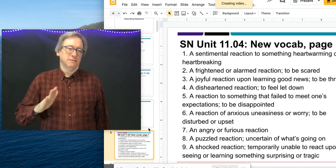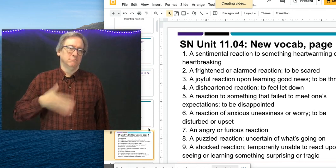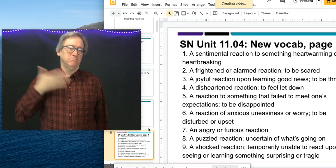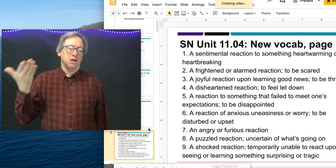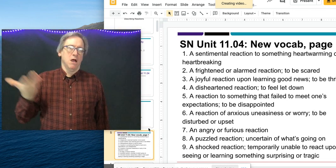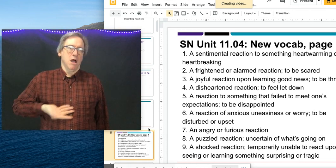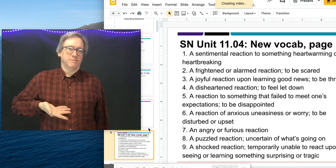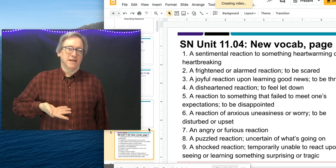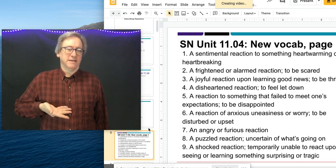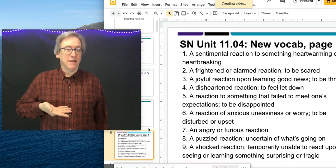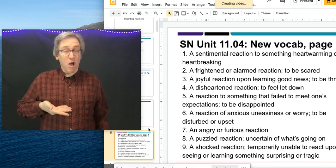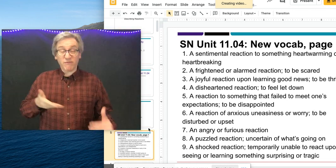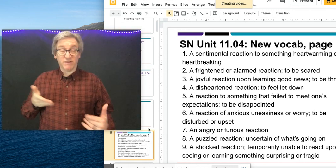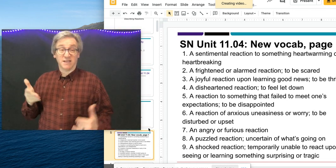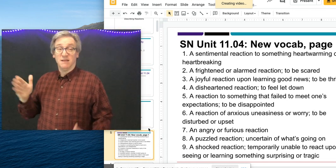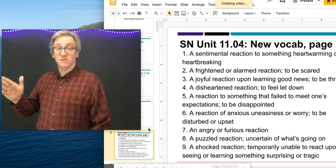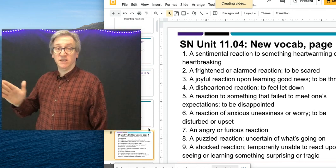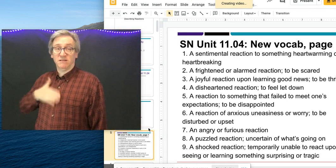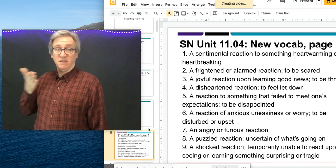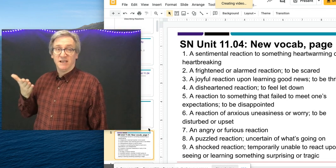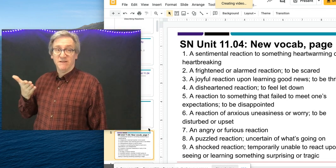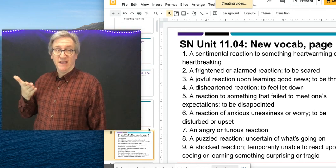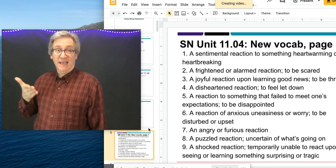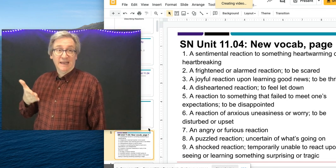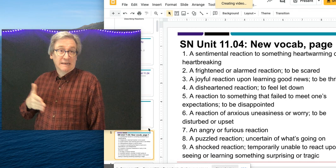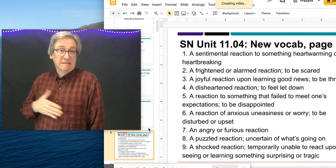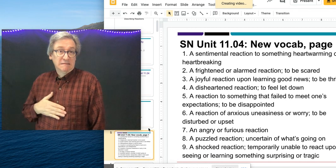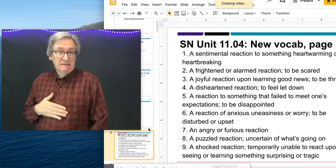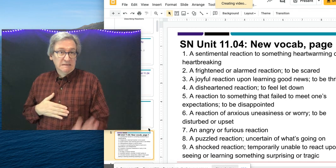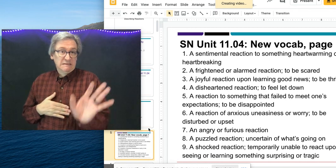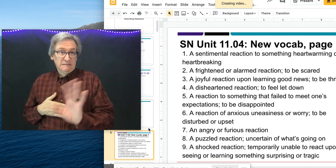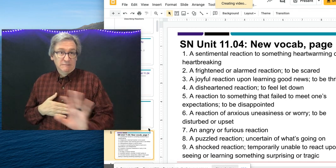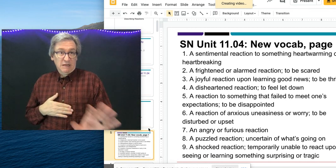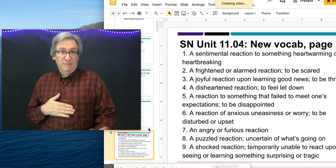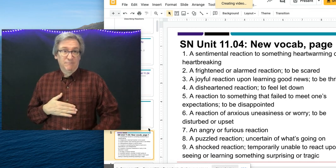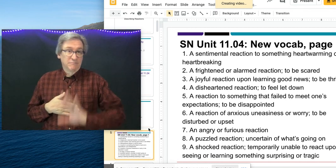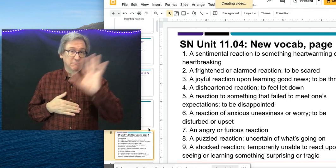upset, and oftentimes I kind of hit it.